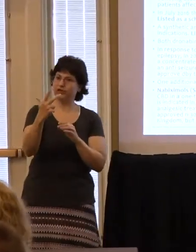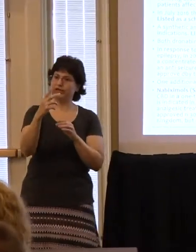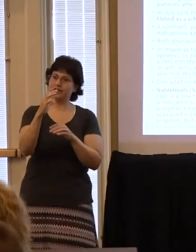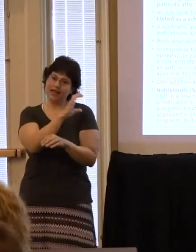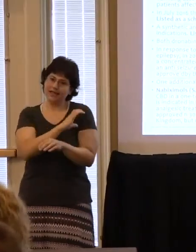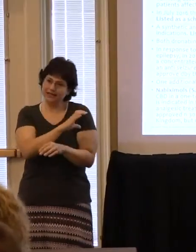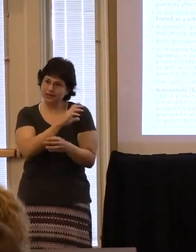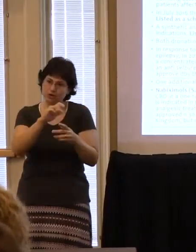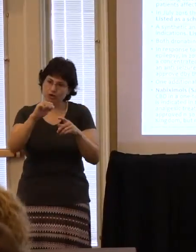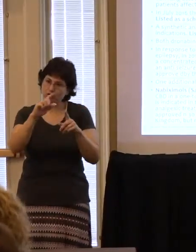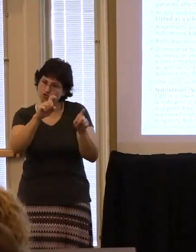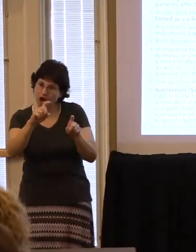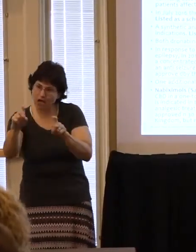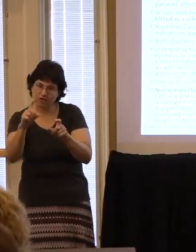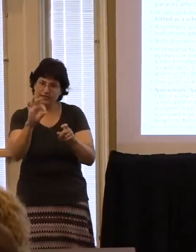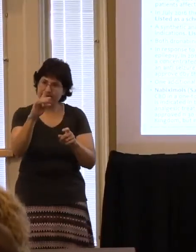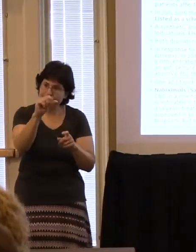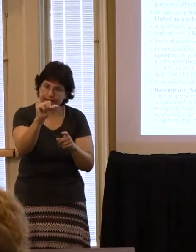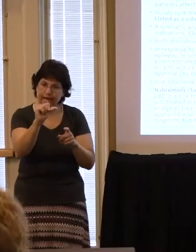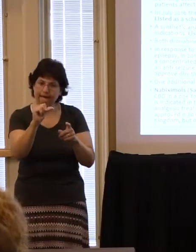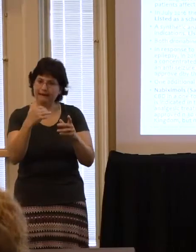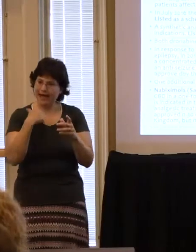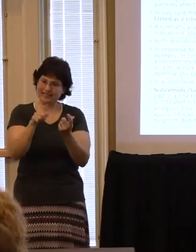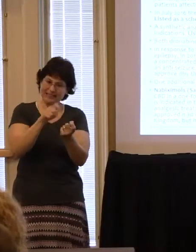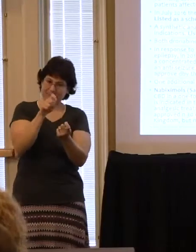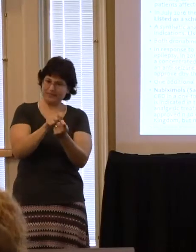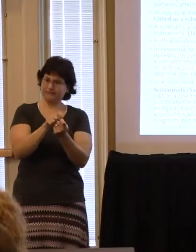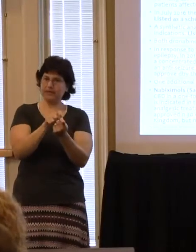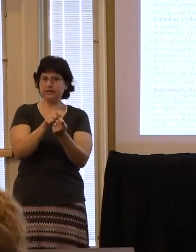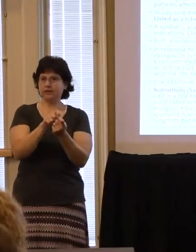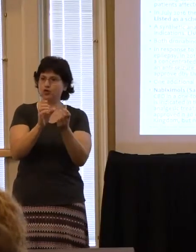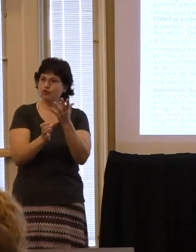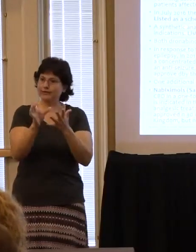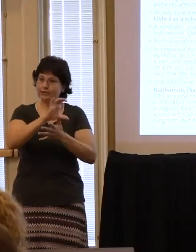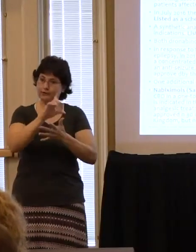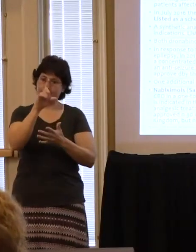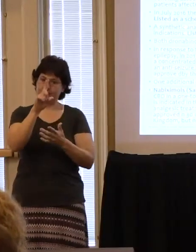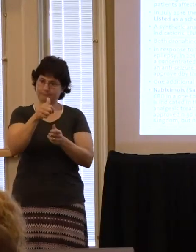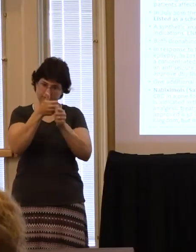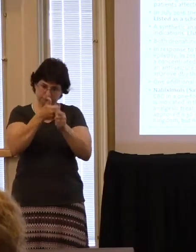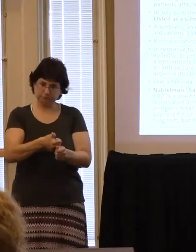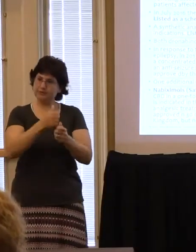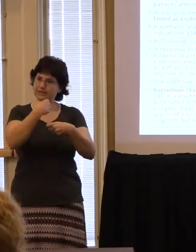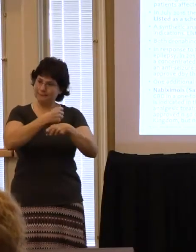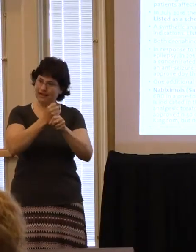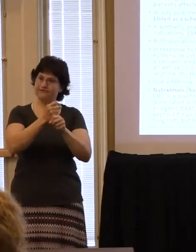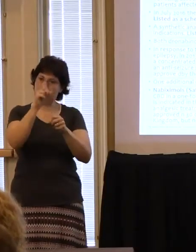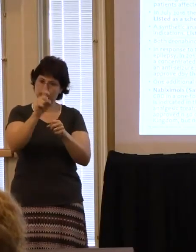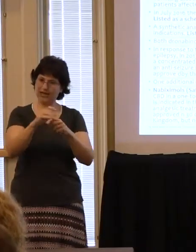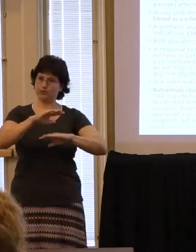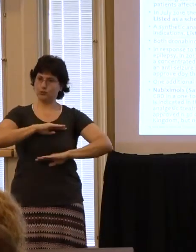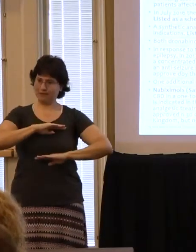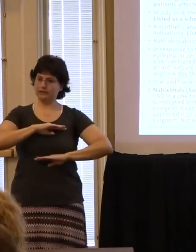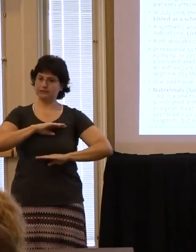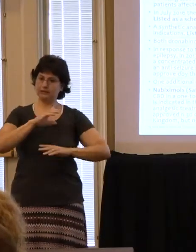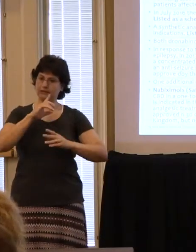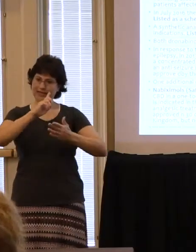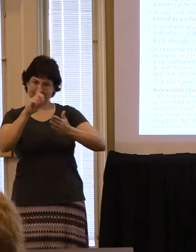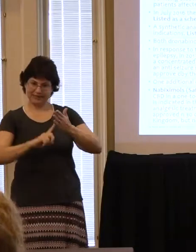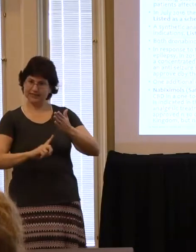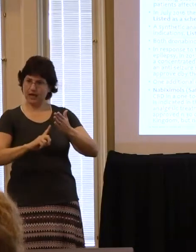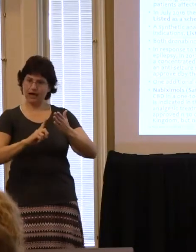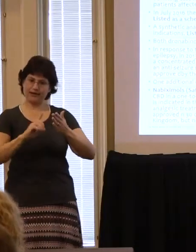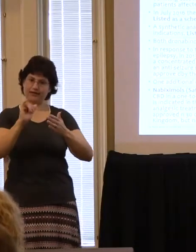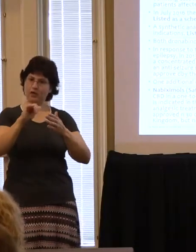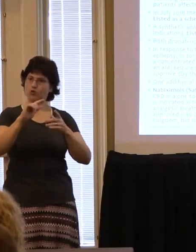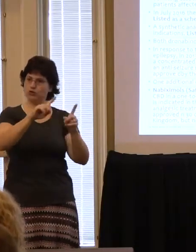trials, large trials. FDA has specific criteria that the manufacturers have to meet in designing